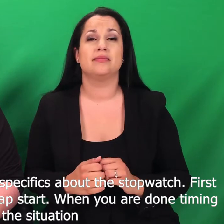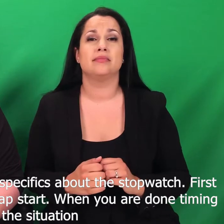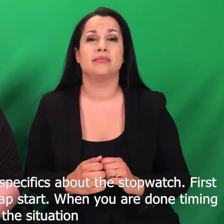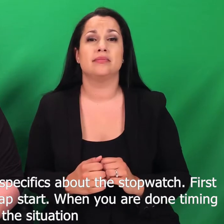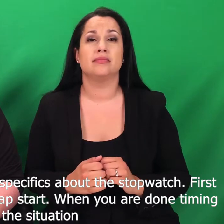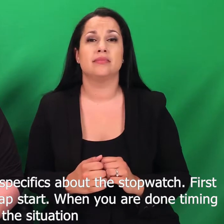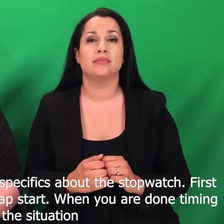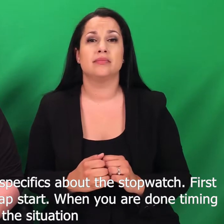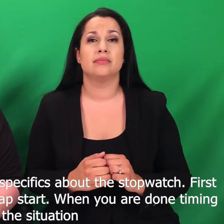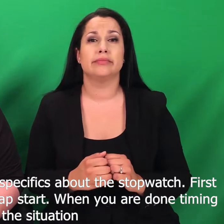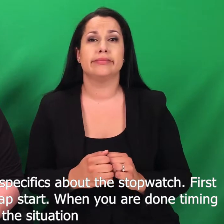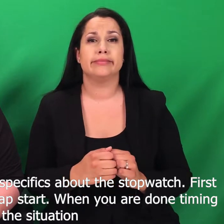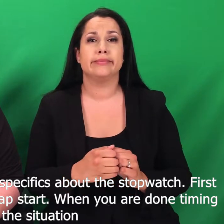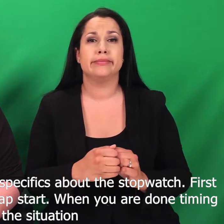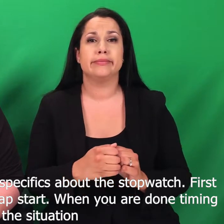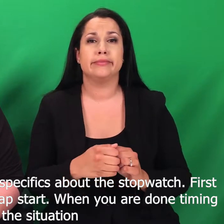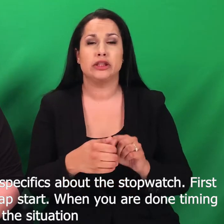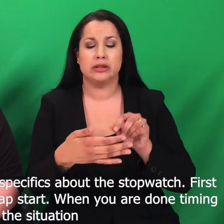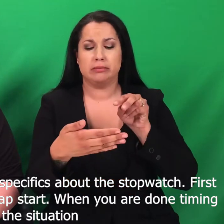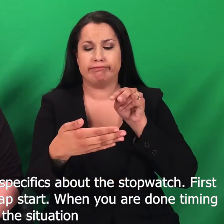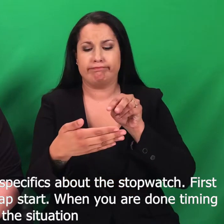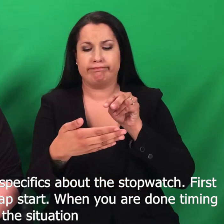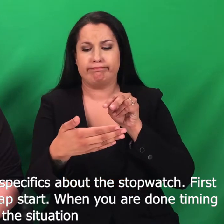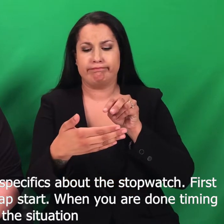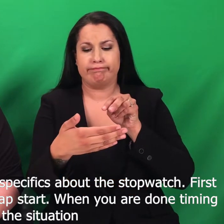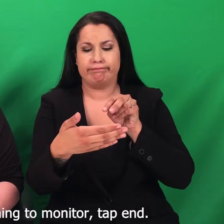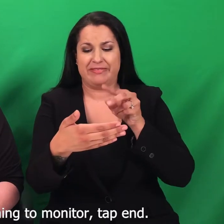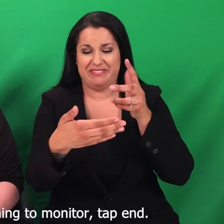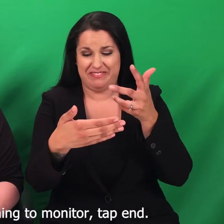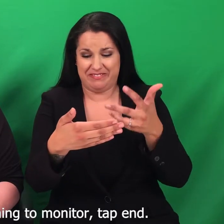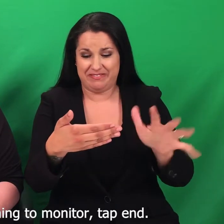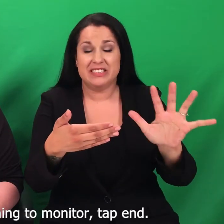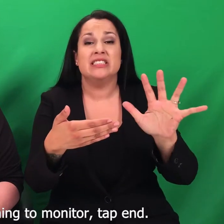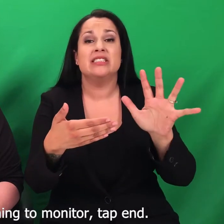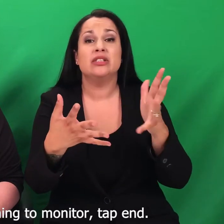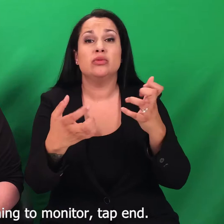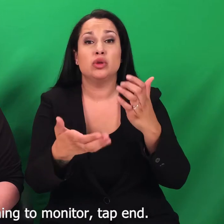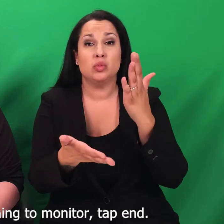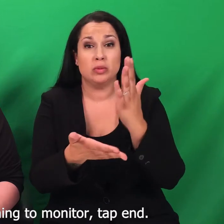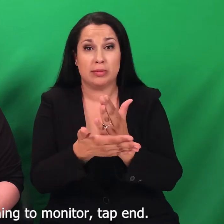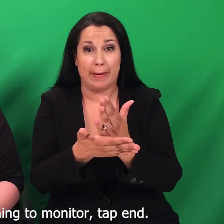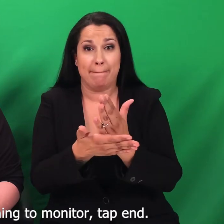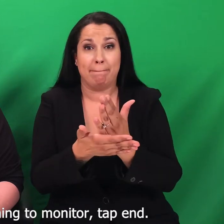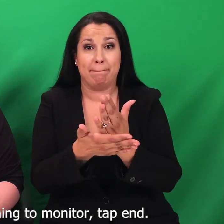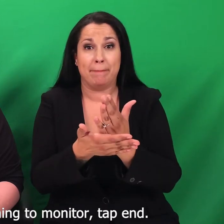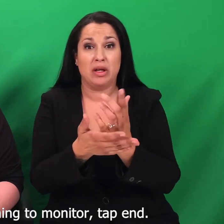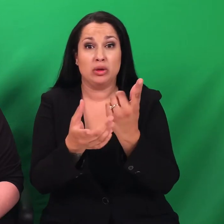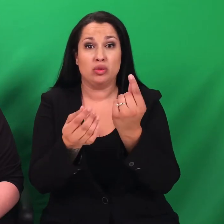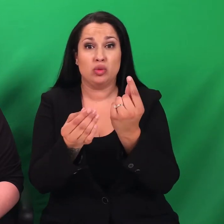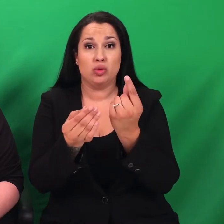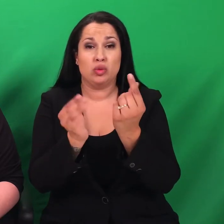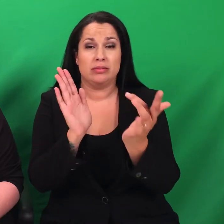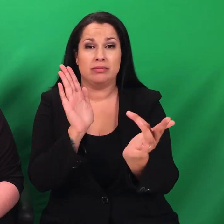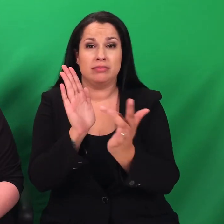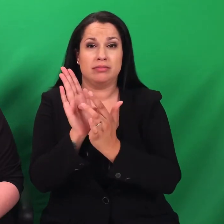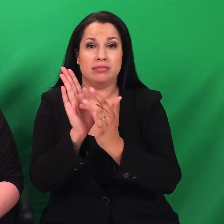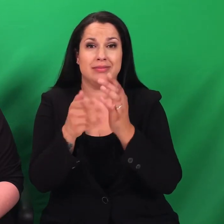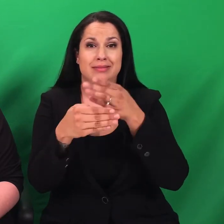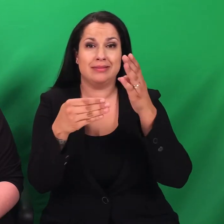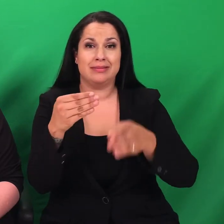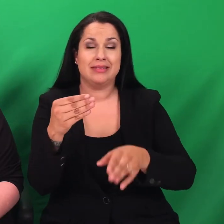When you're done timing the situation you're wishing to monitor, tap End.